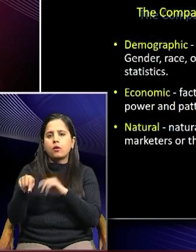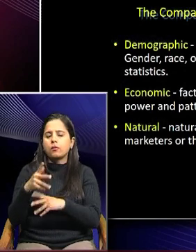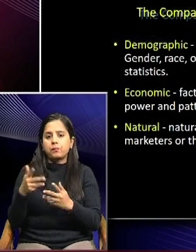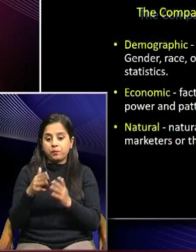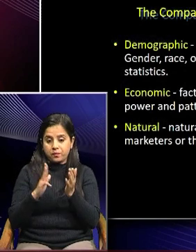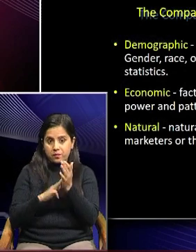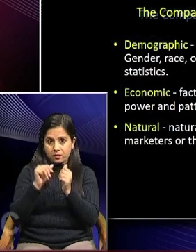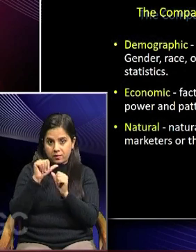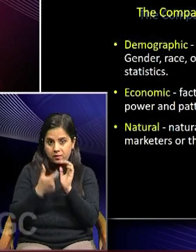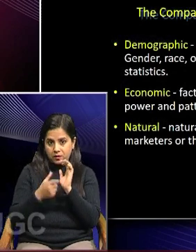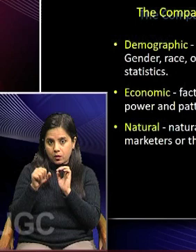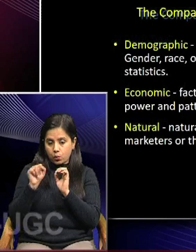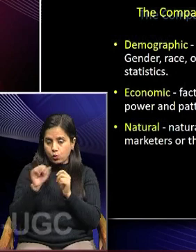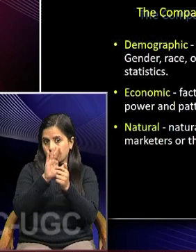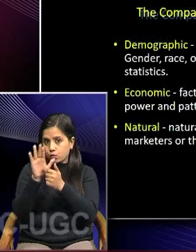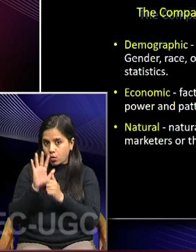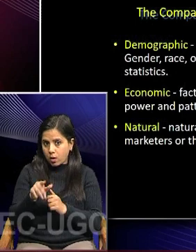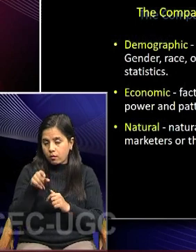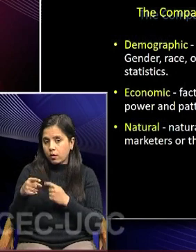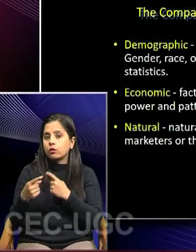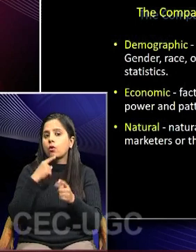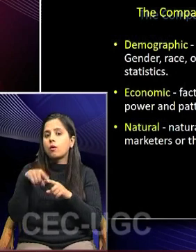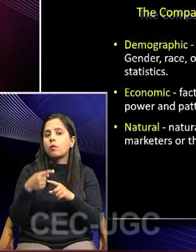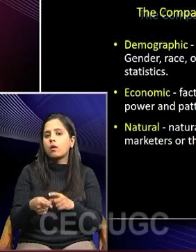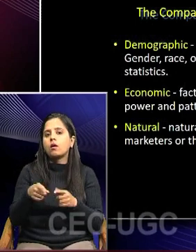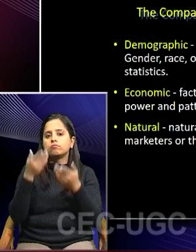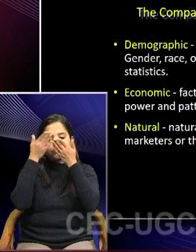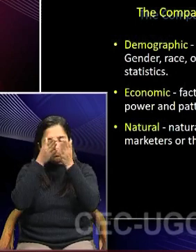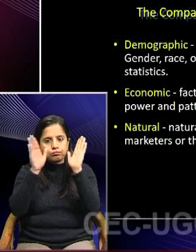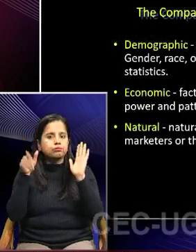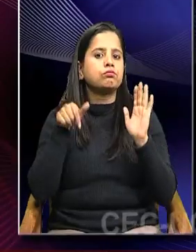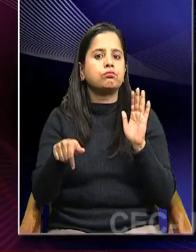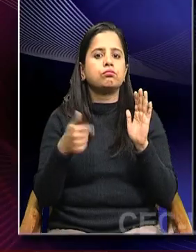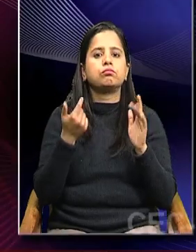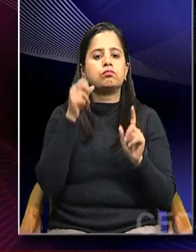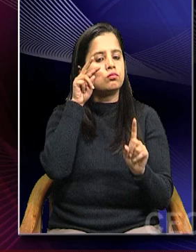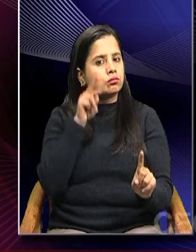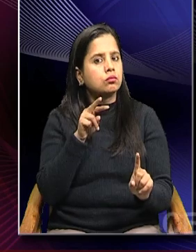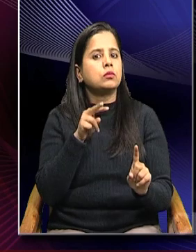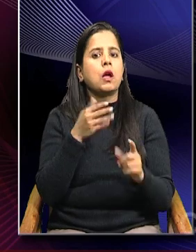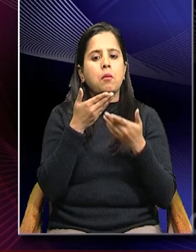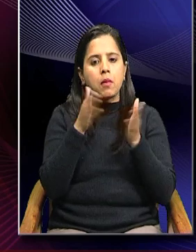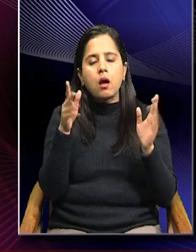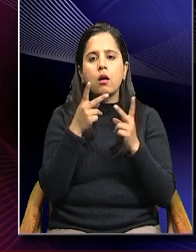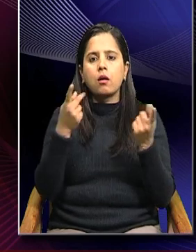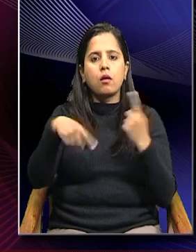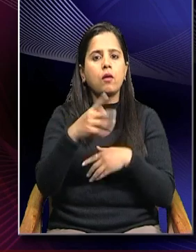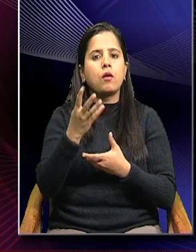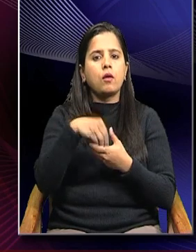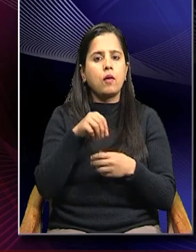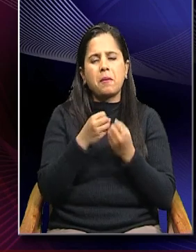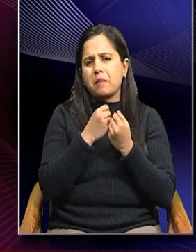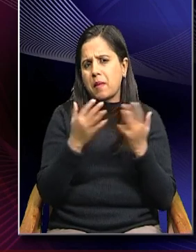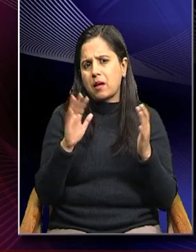term macro itself reflects that it is talking about a broader perspective, a broader outlook, which includes so